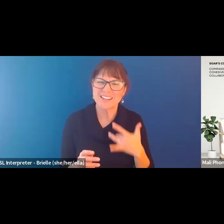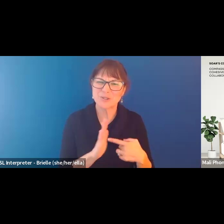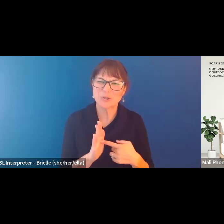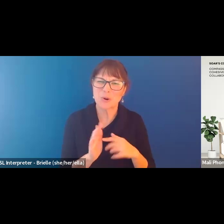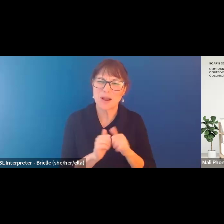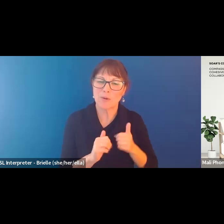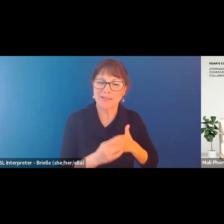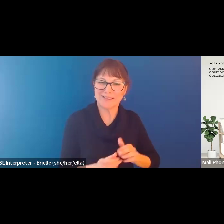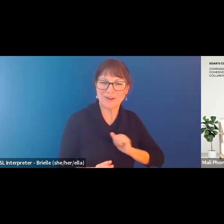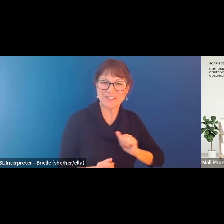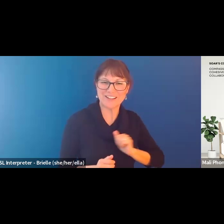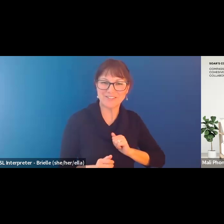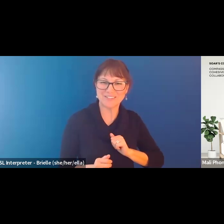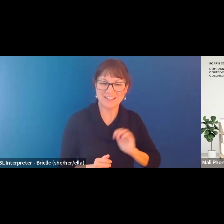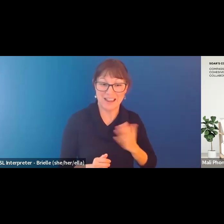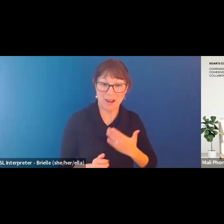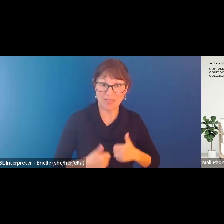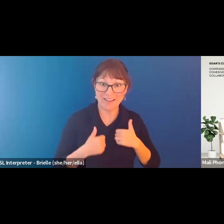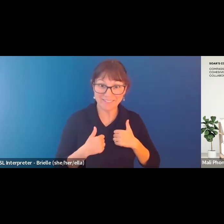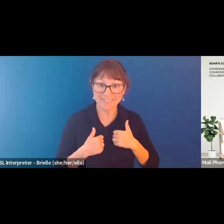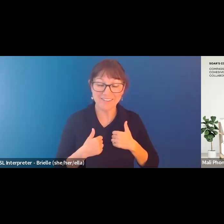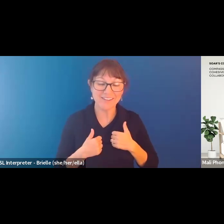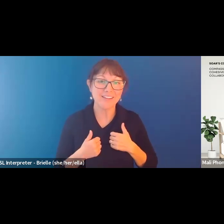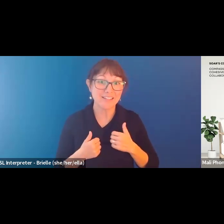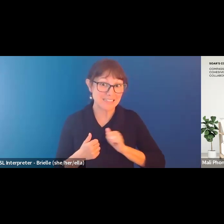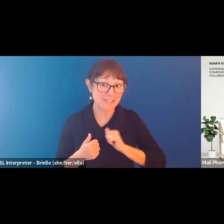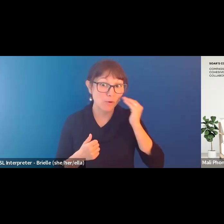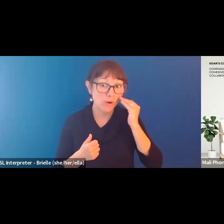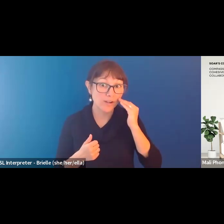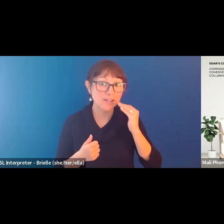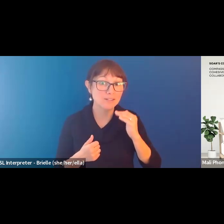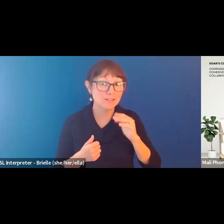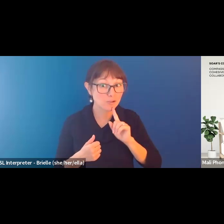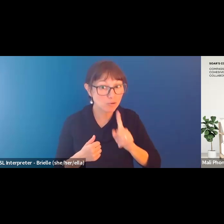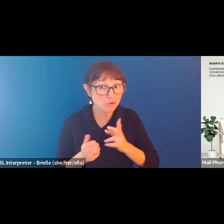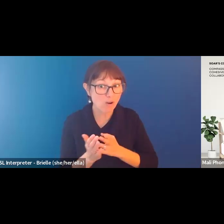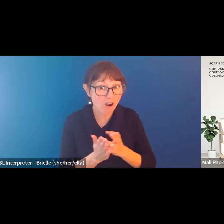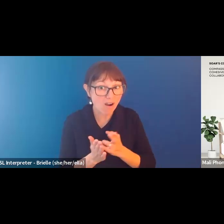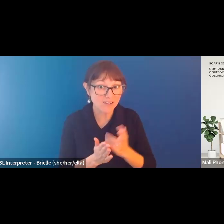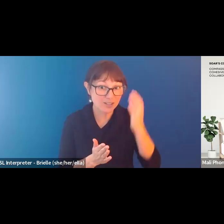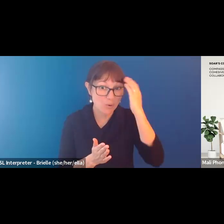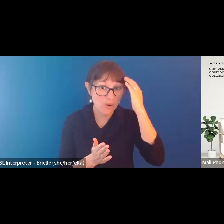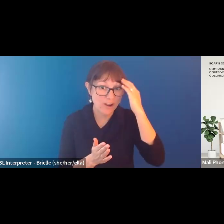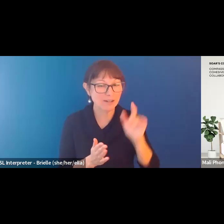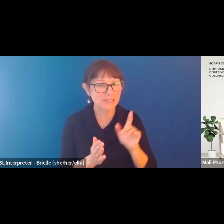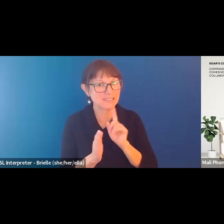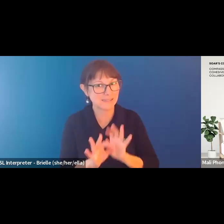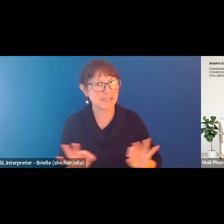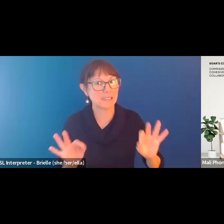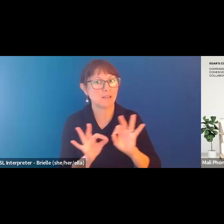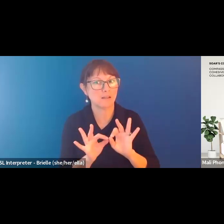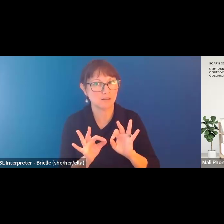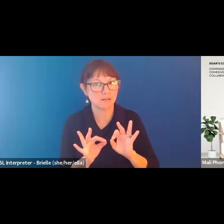we lead ourselves, where we are in our lives. And self-awareness, true, honest awareness, is the key to unlocking the